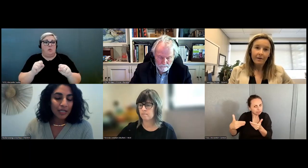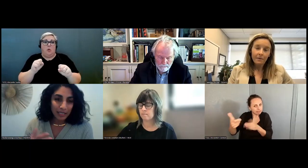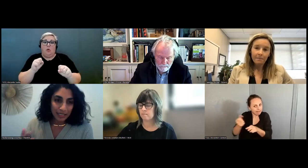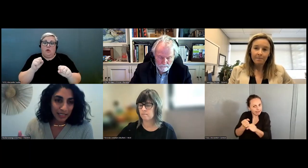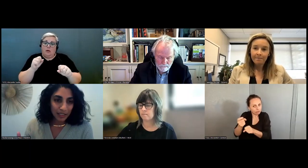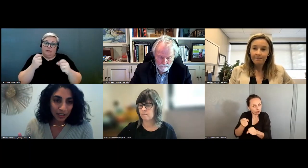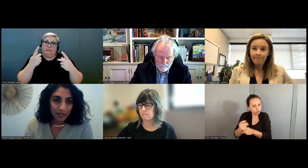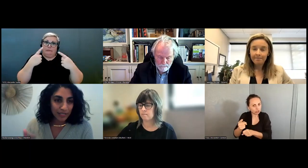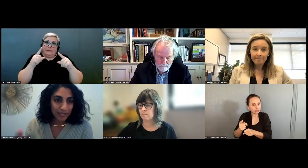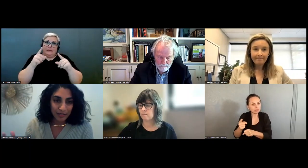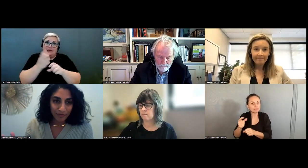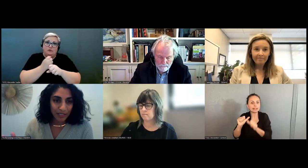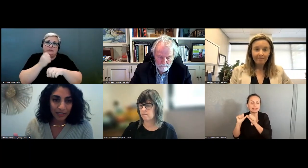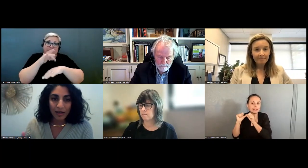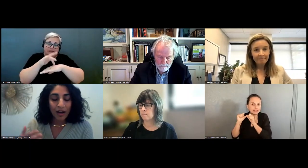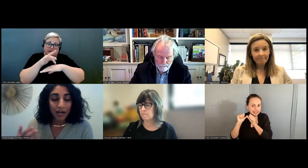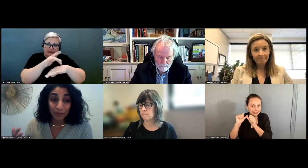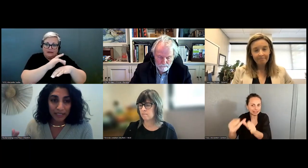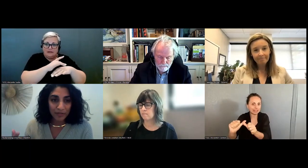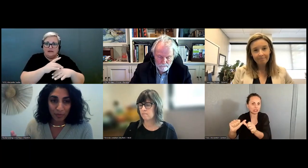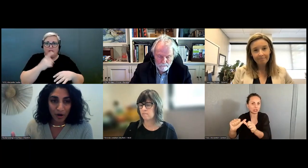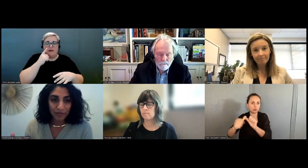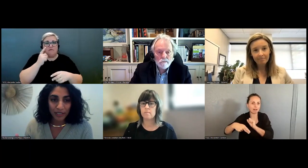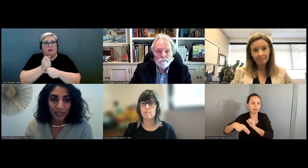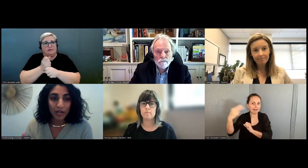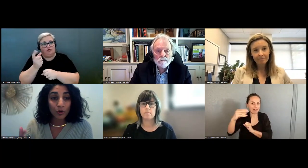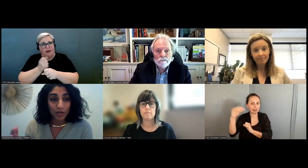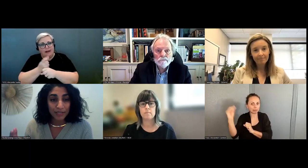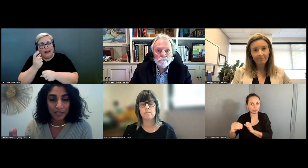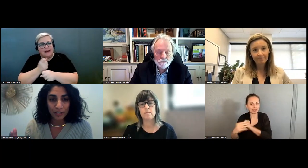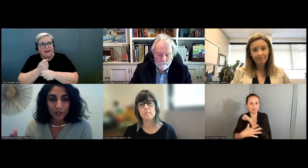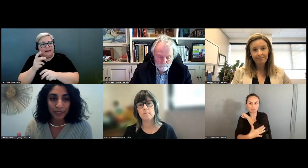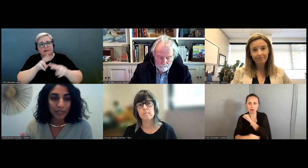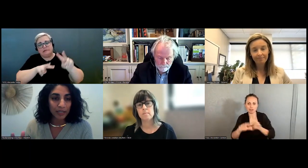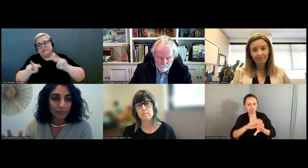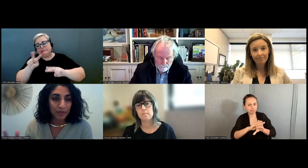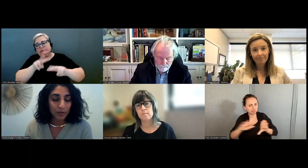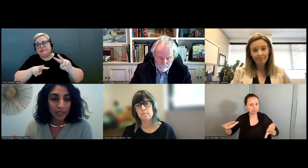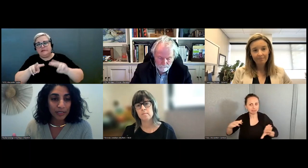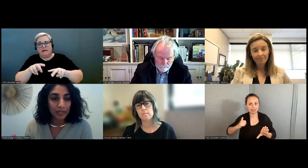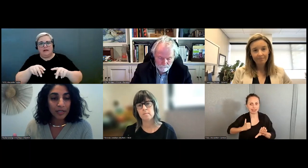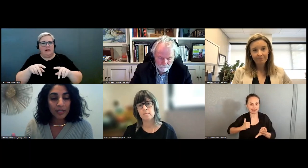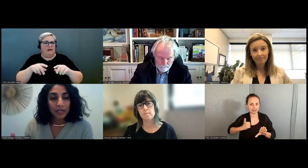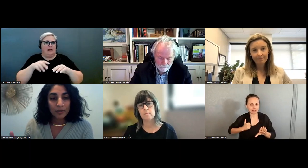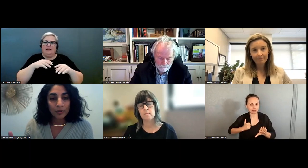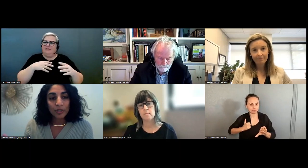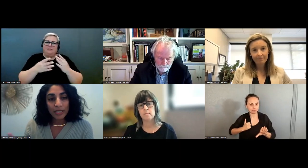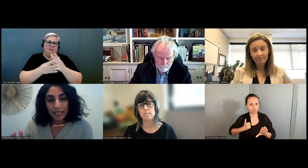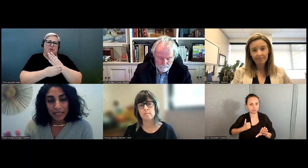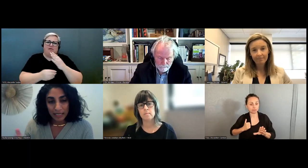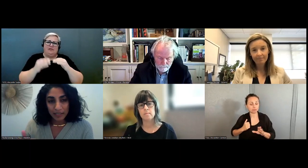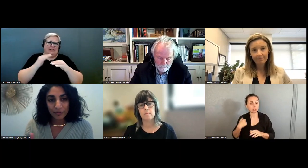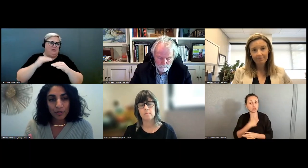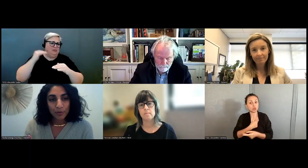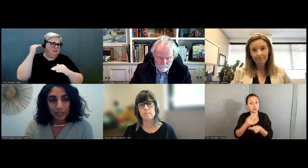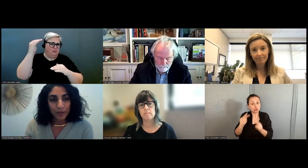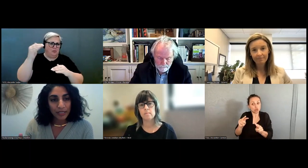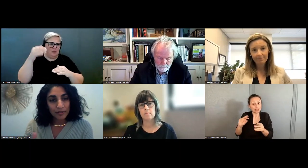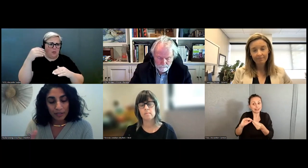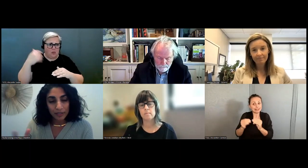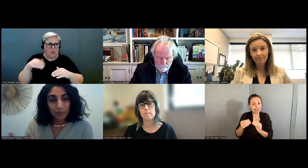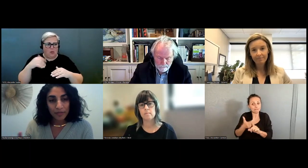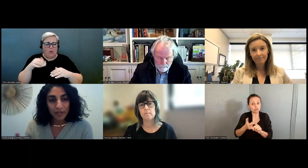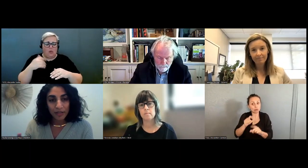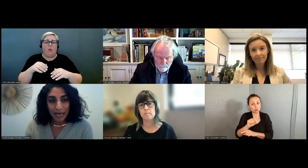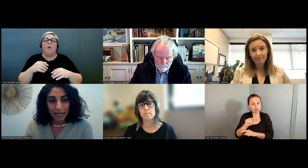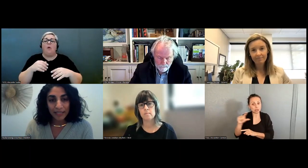year, continued significant high rates of poverty across the country. We're looking at data from 2020.